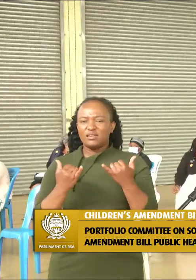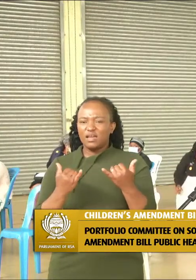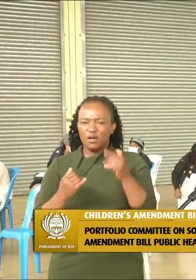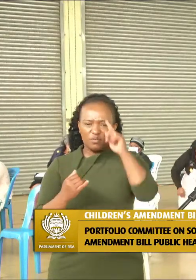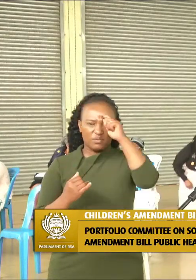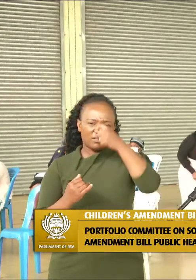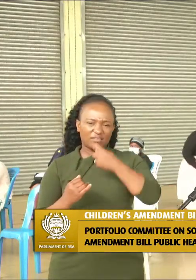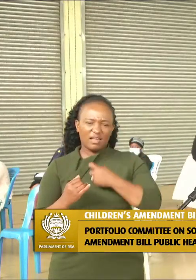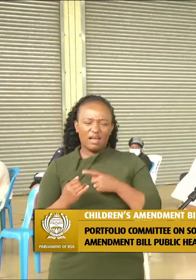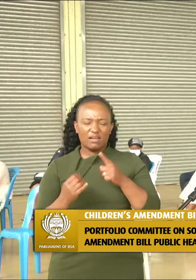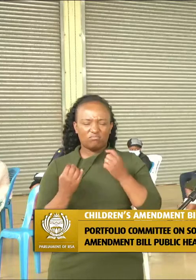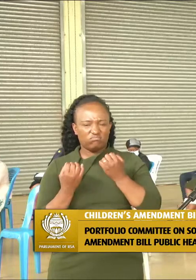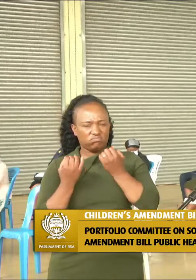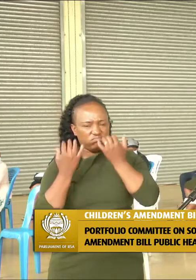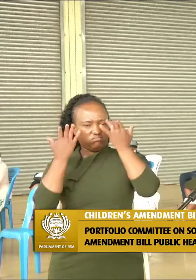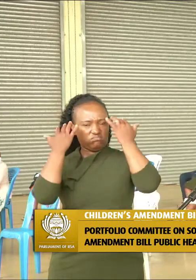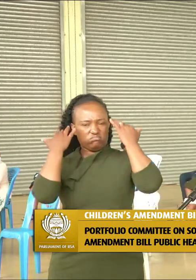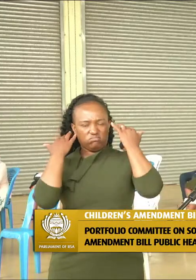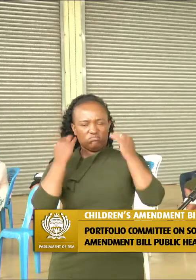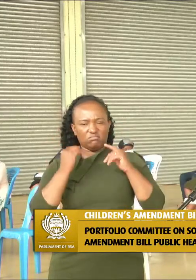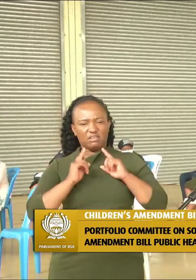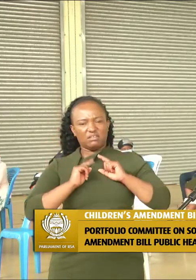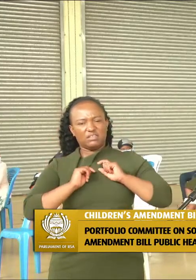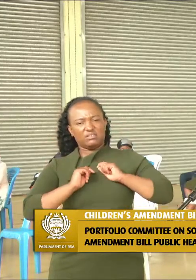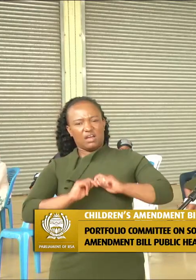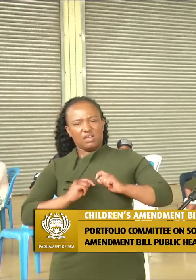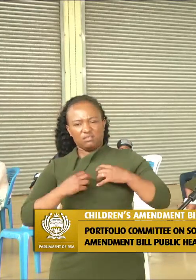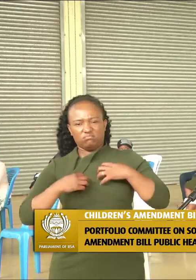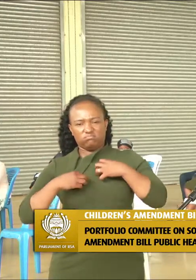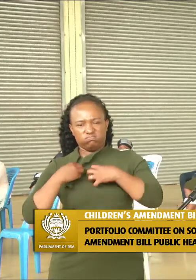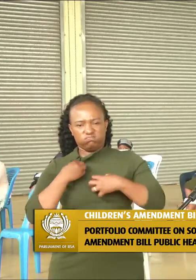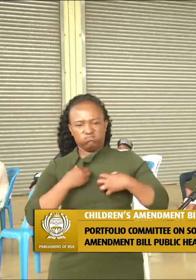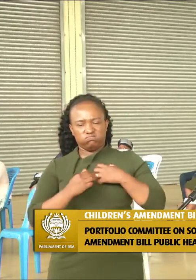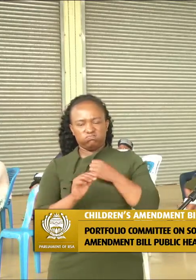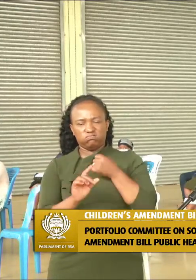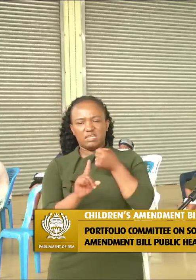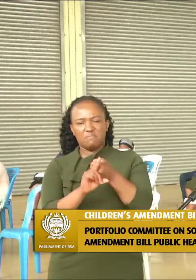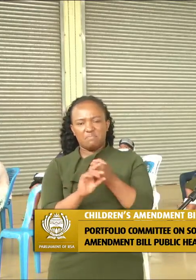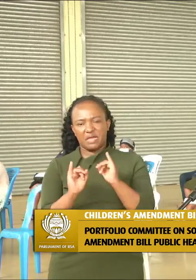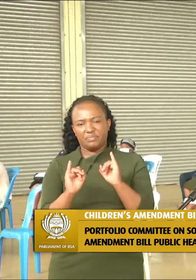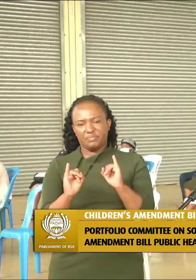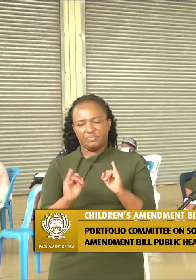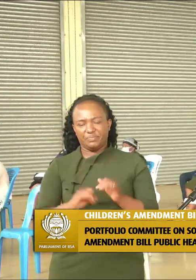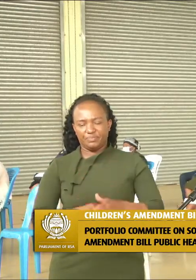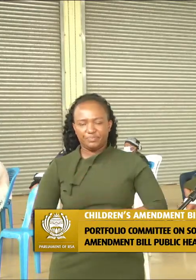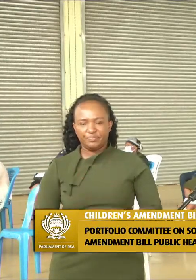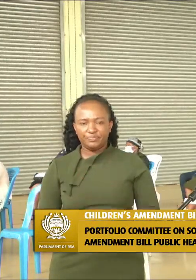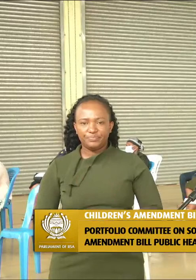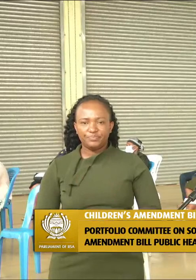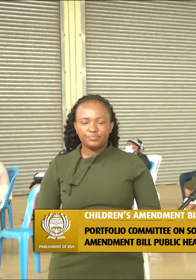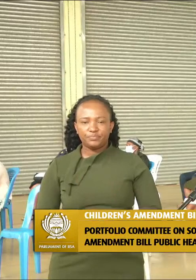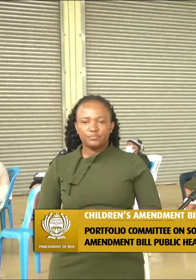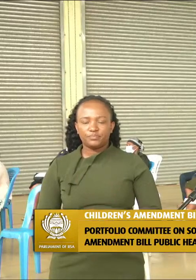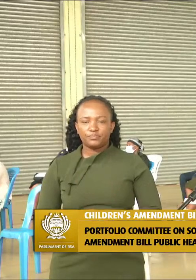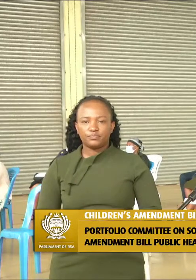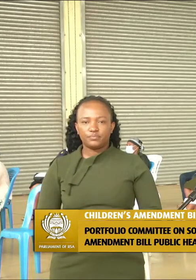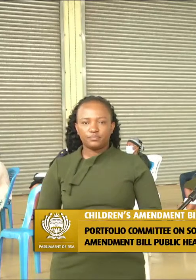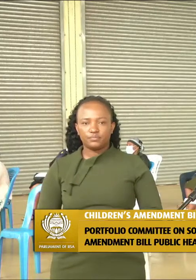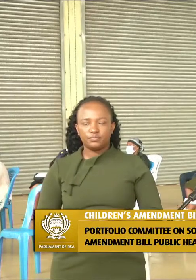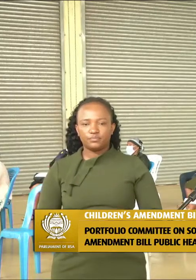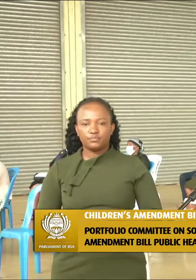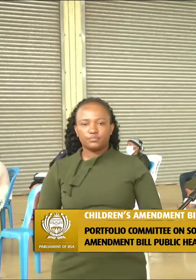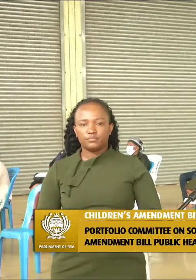overwhelming and very, very exhausting. Lesimo lesi singesihle ngibhekene naso uyabona ukuthi siyacindezela